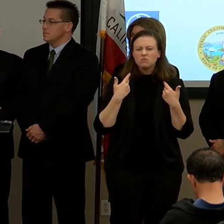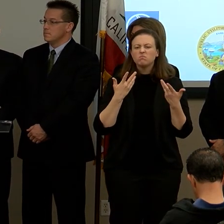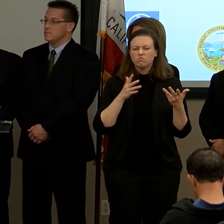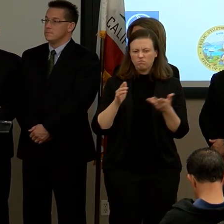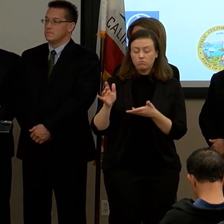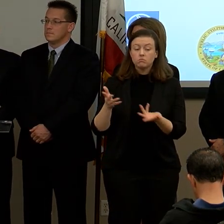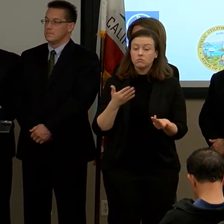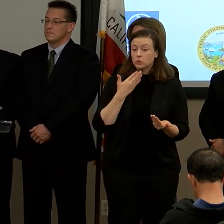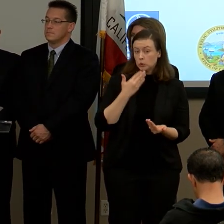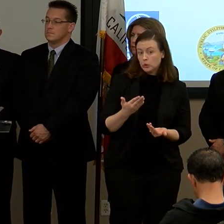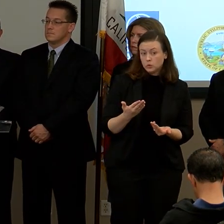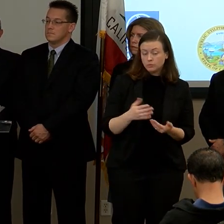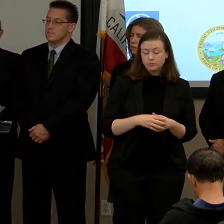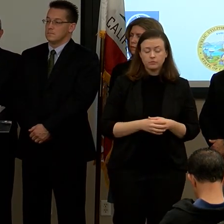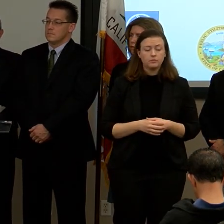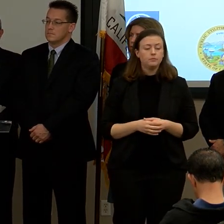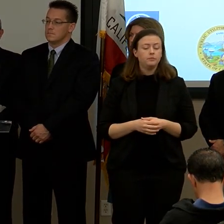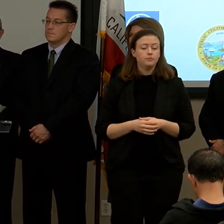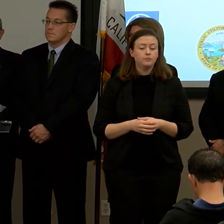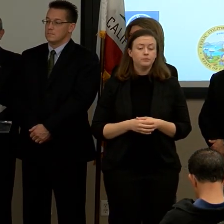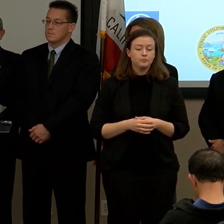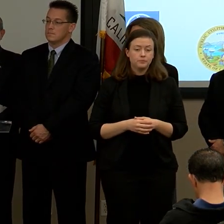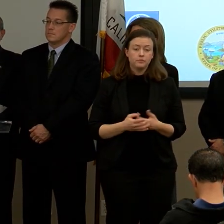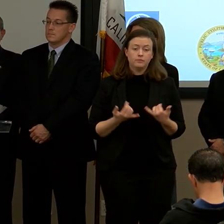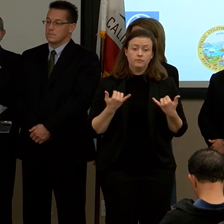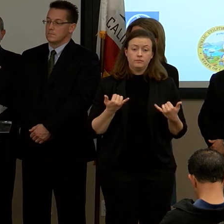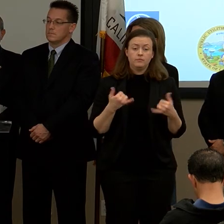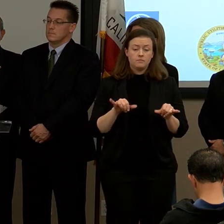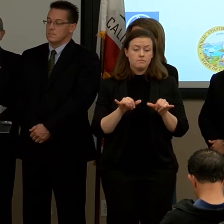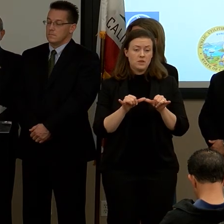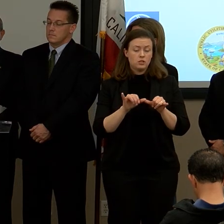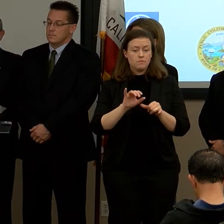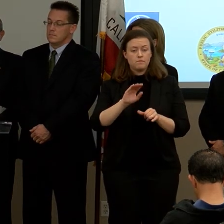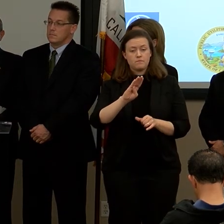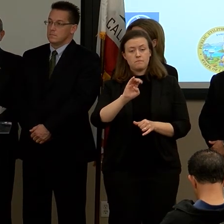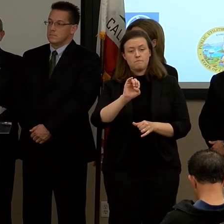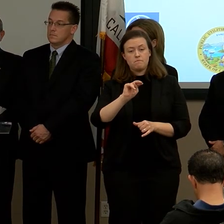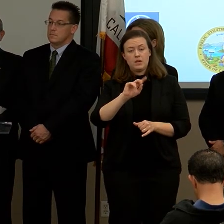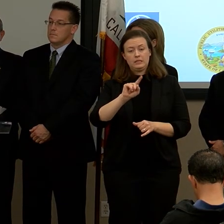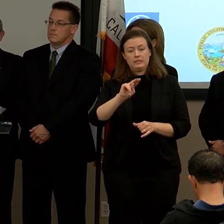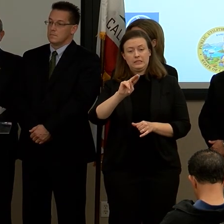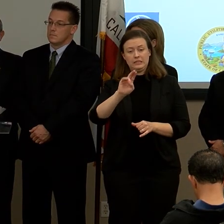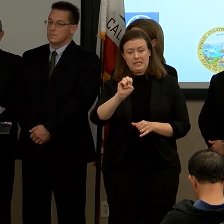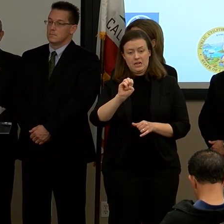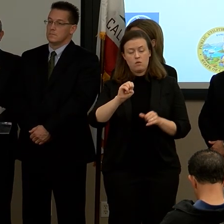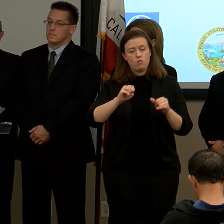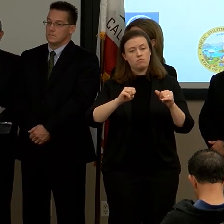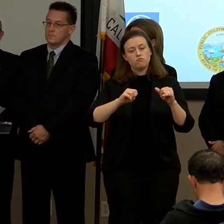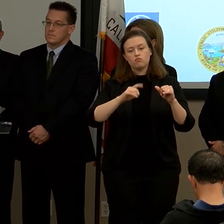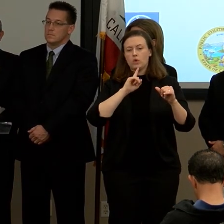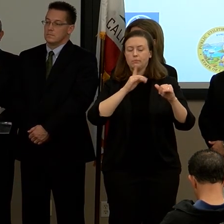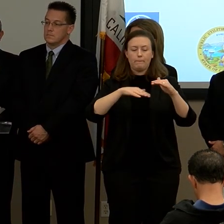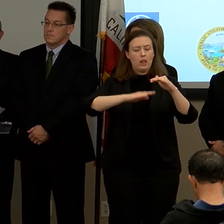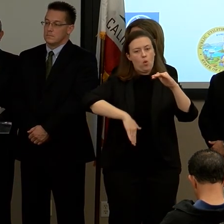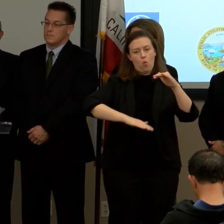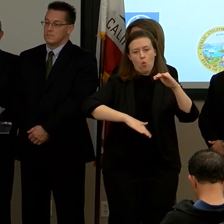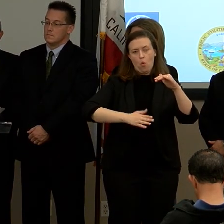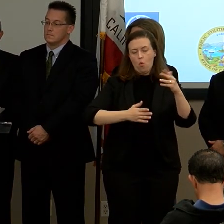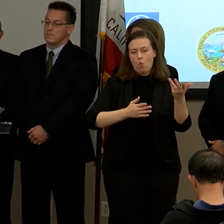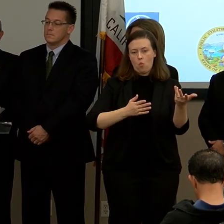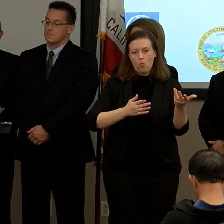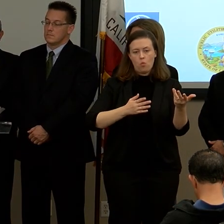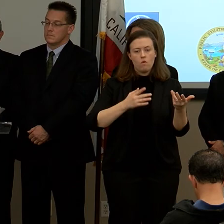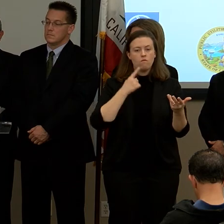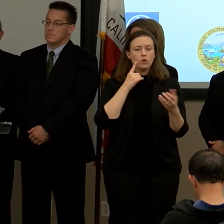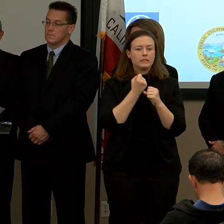news. The current measurements of benzene are well below our reference exposure levels, so we do not think that there